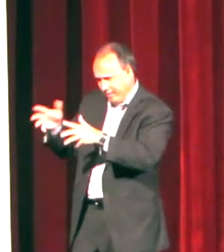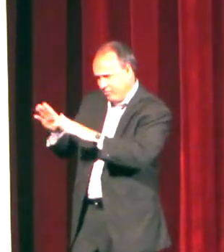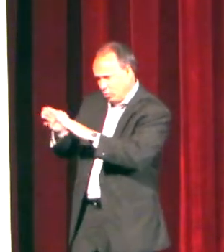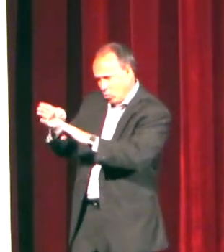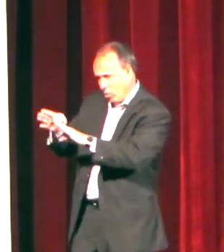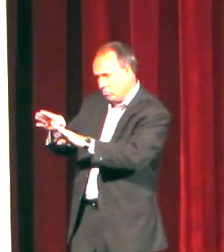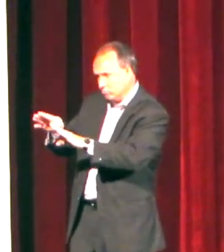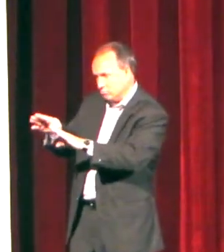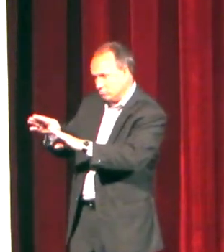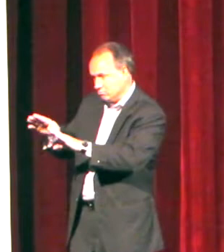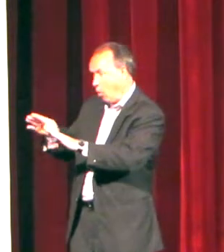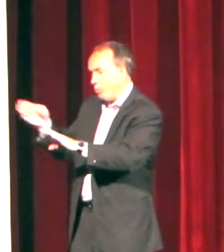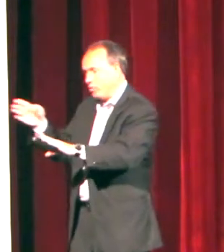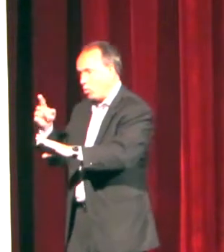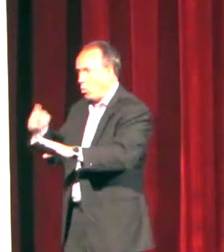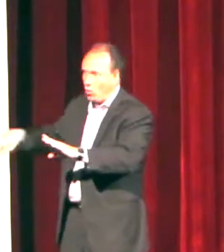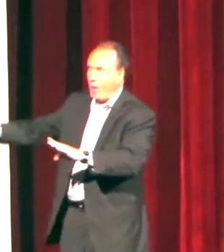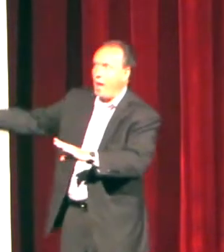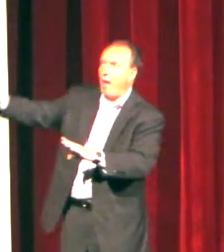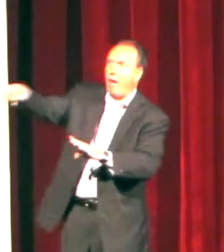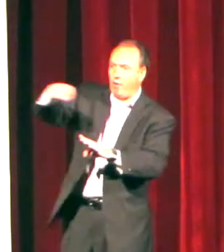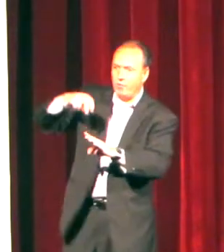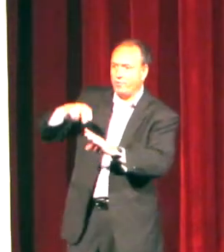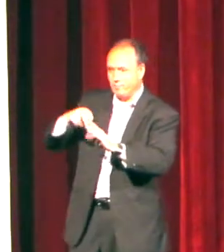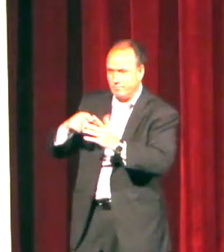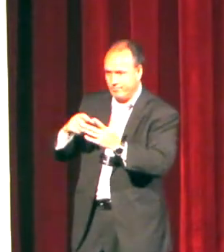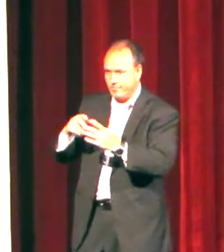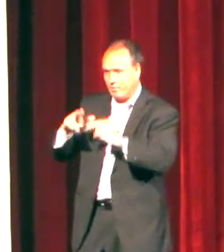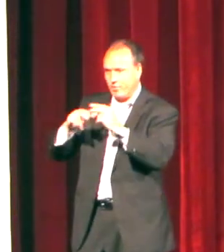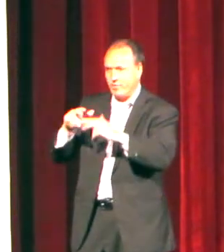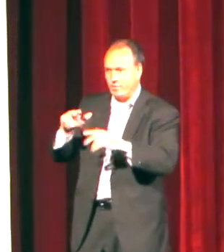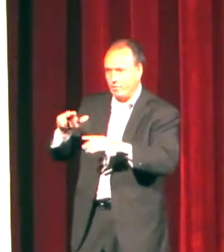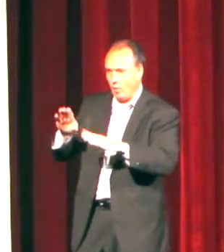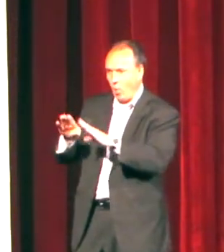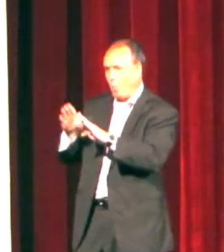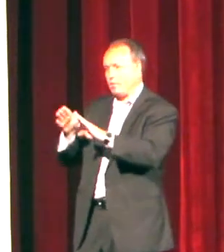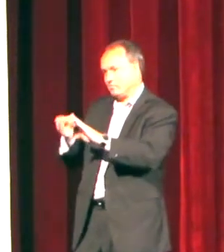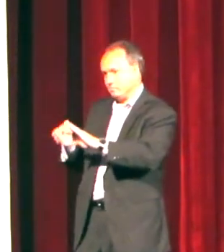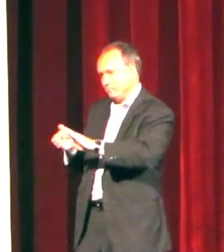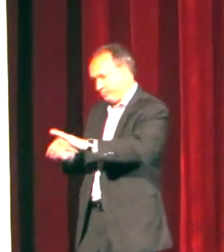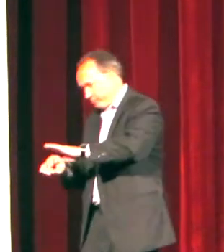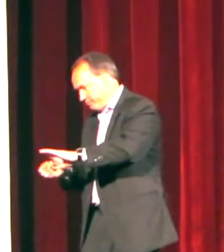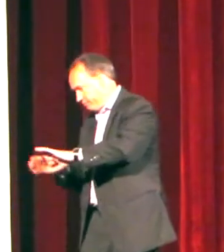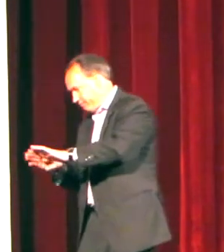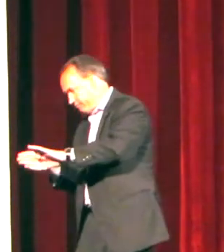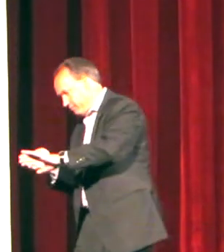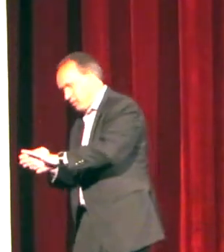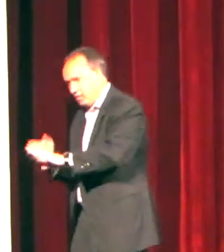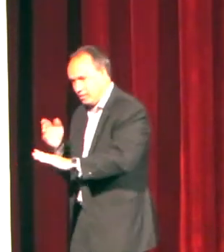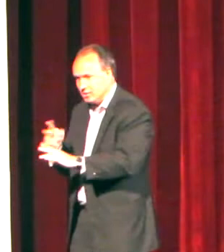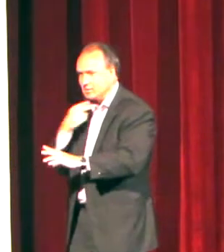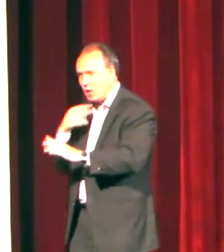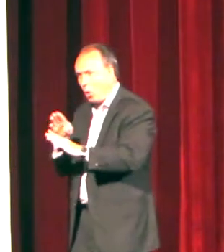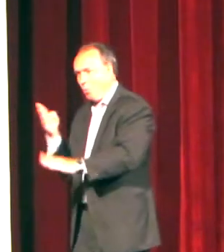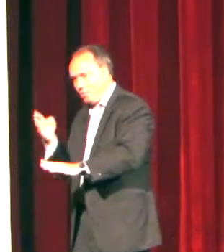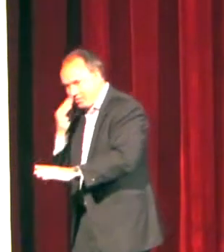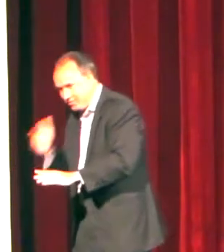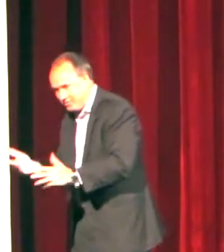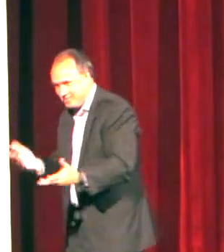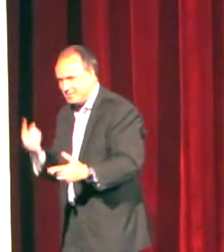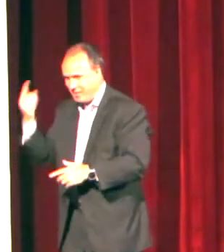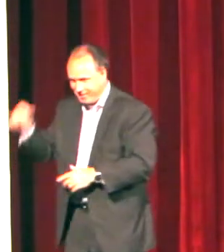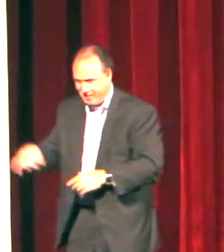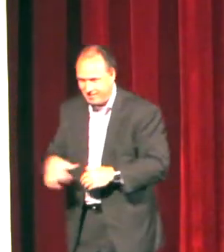door. Instead of going all the way around the building, they prop a door to be able to come right back in where they went out. And usually it's something like